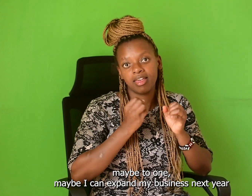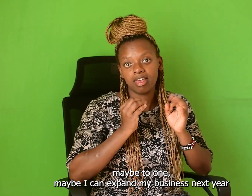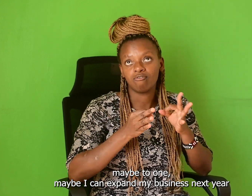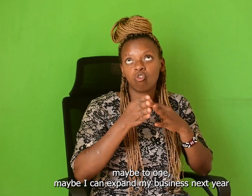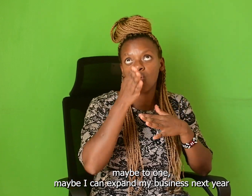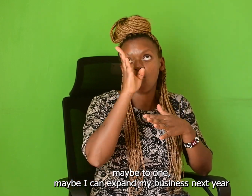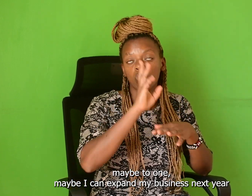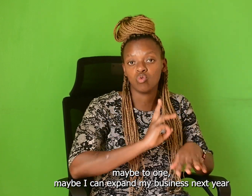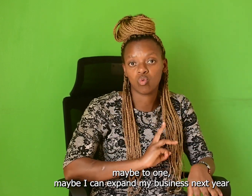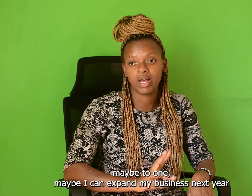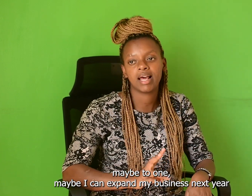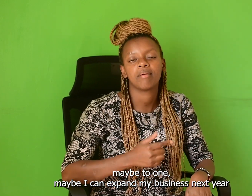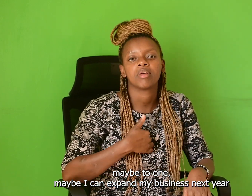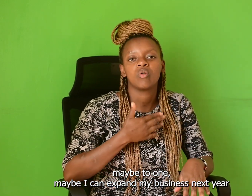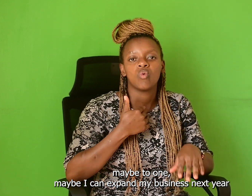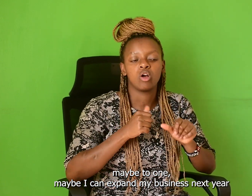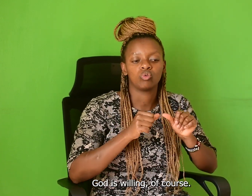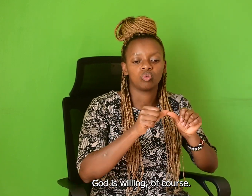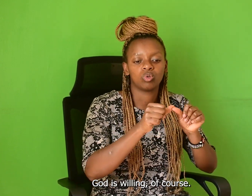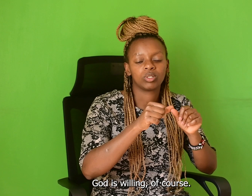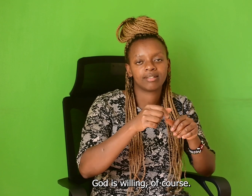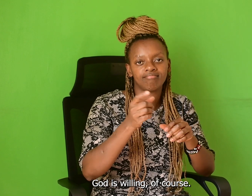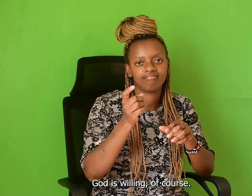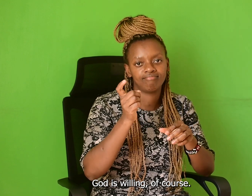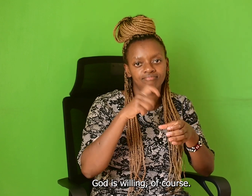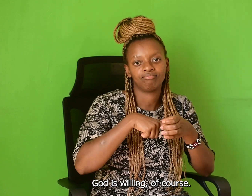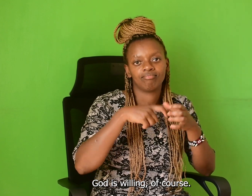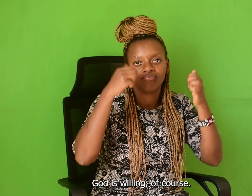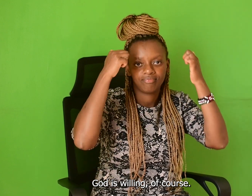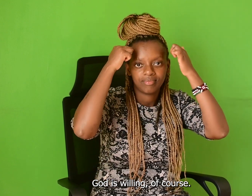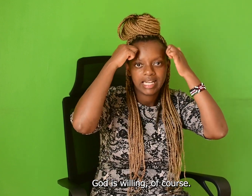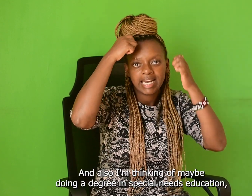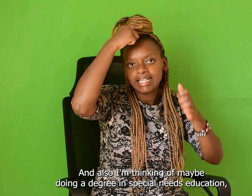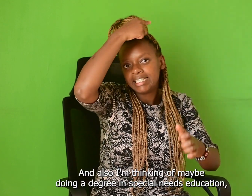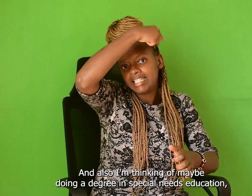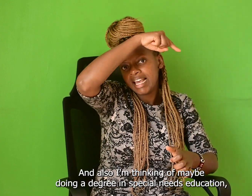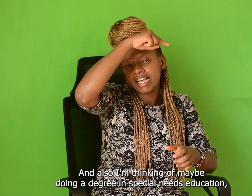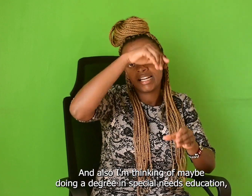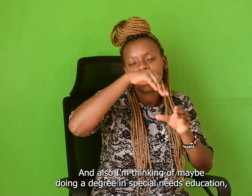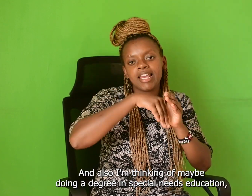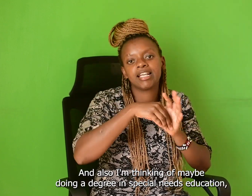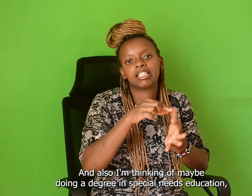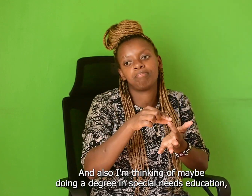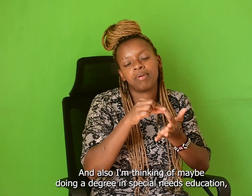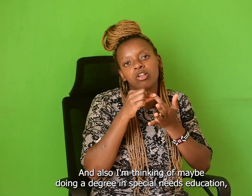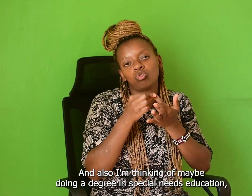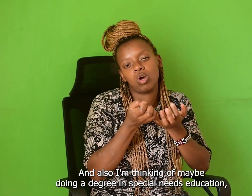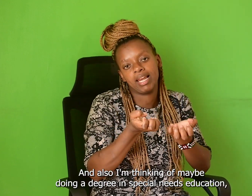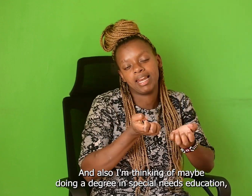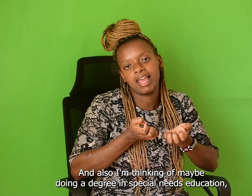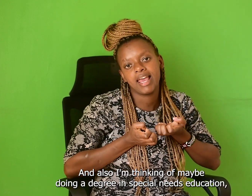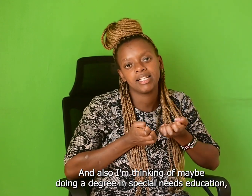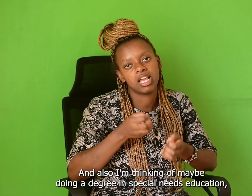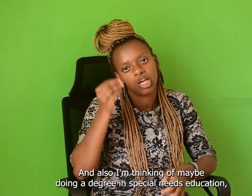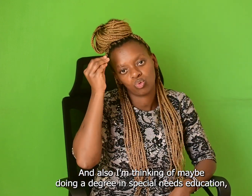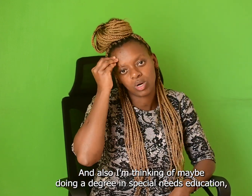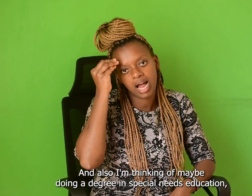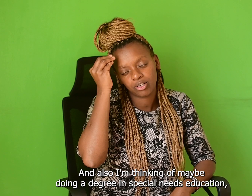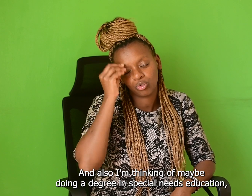Maybe I can expand my business next year if God is willing, of course. And also, I'm thinking of maybe doing a degree in special needs